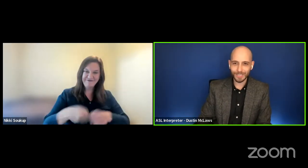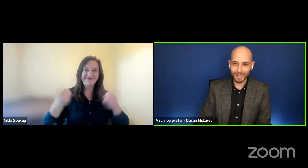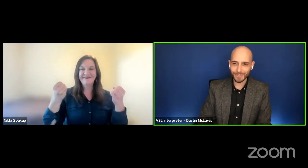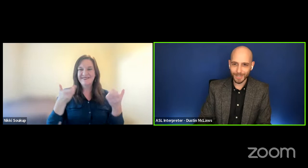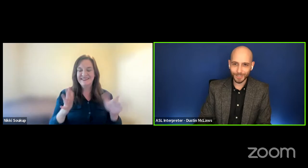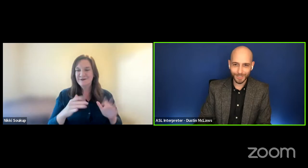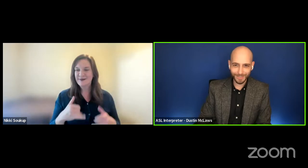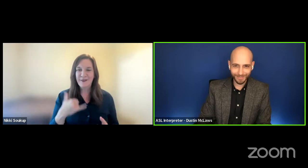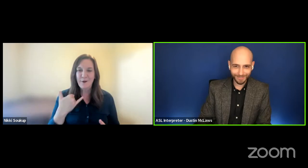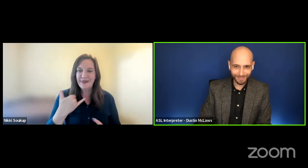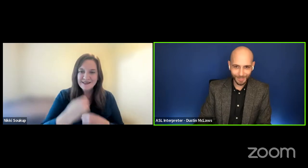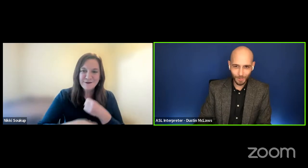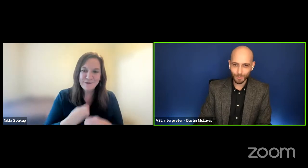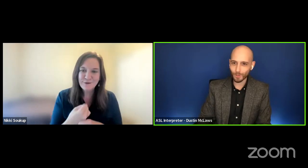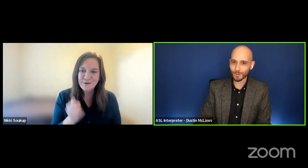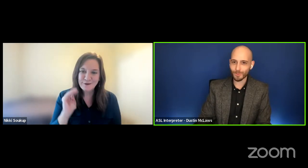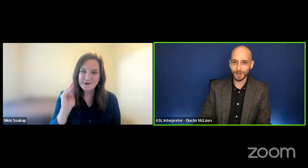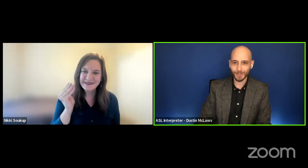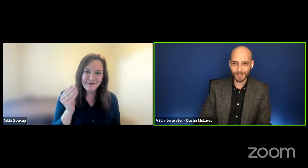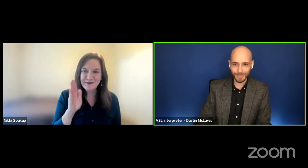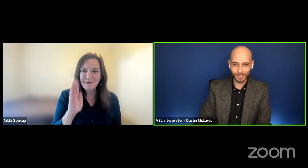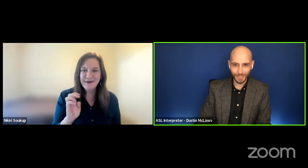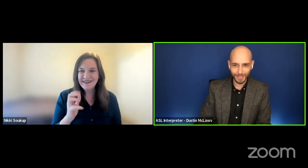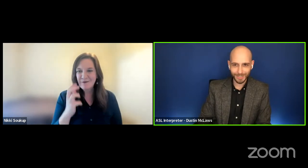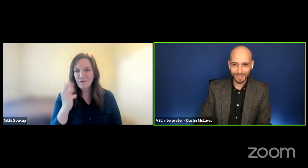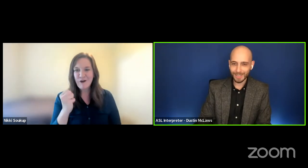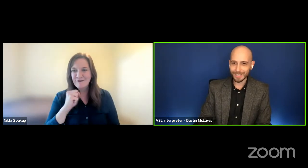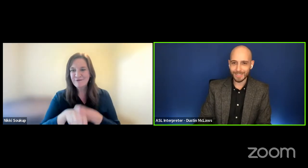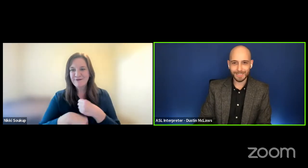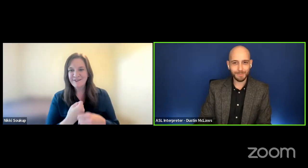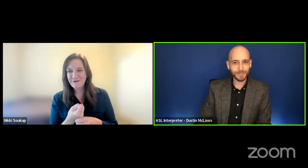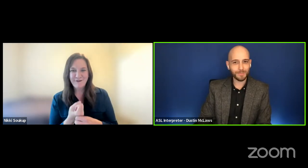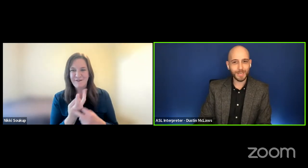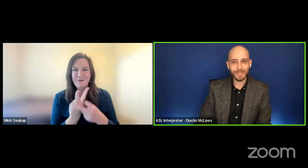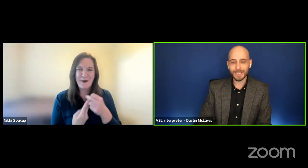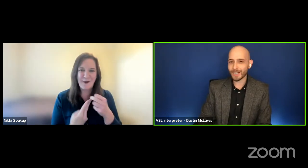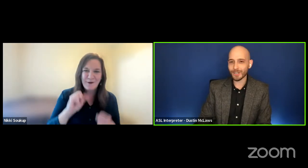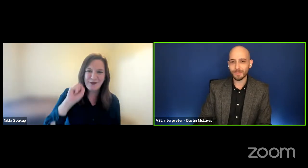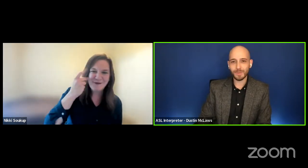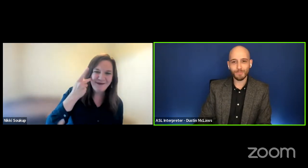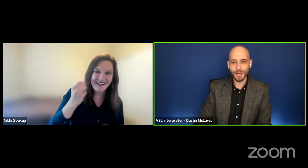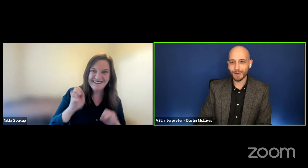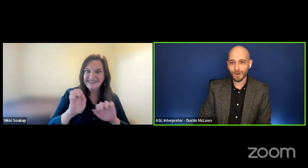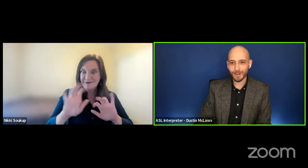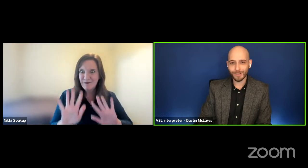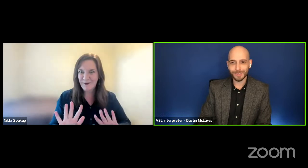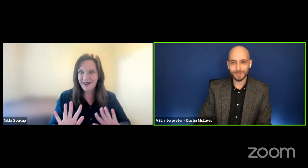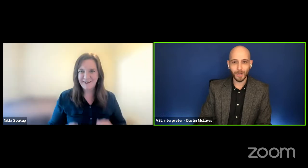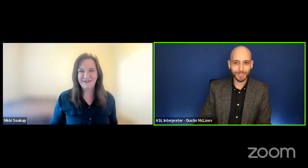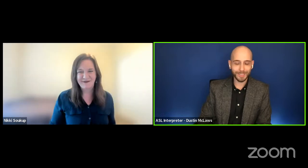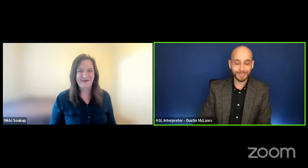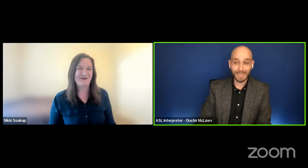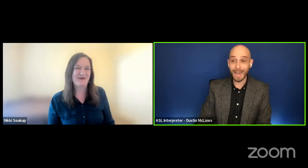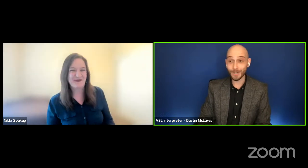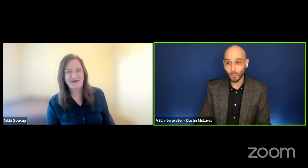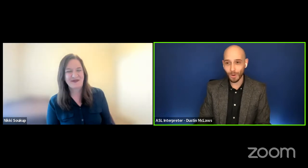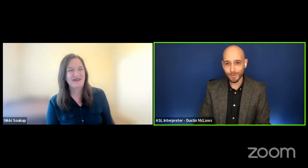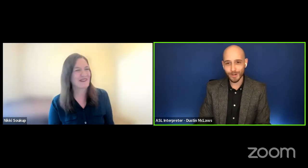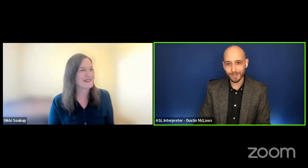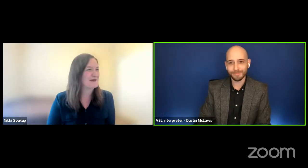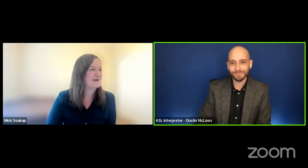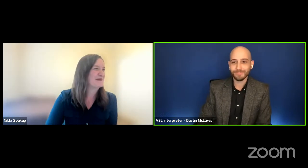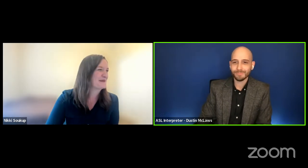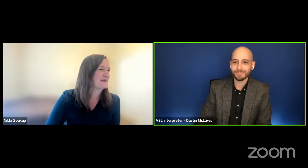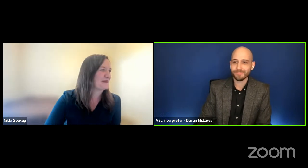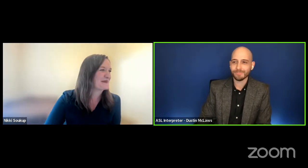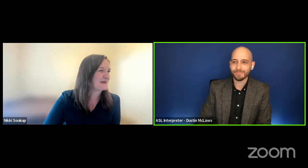203-day legislative session. We broke the record this year. This seems to be the year to be breaking records in politics and